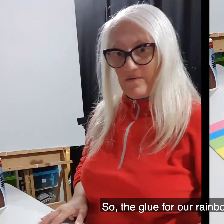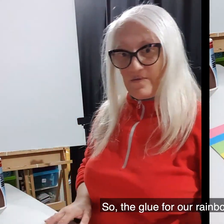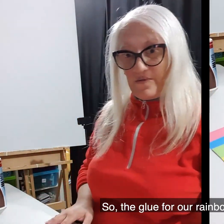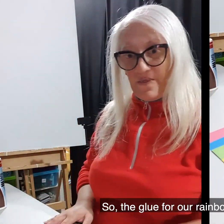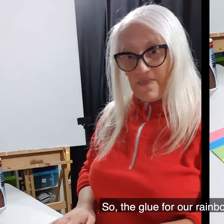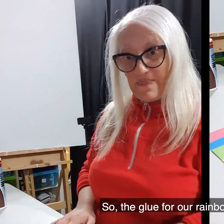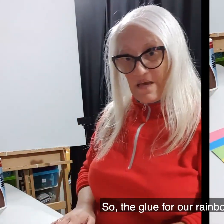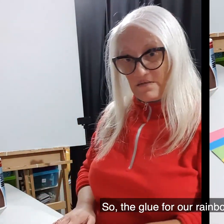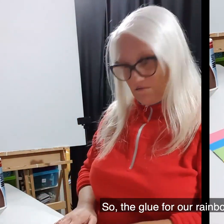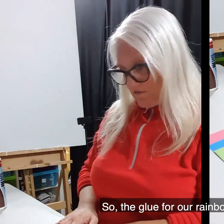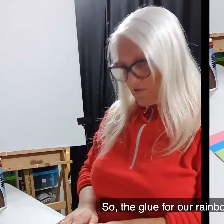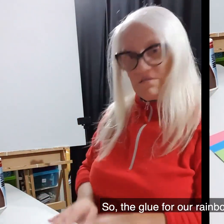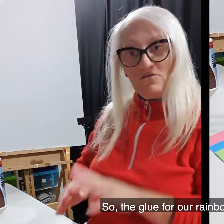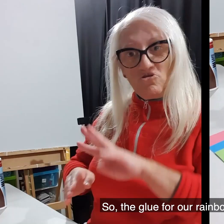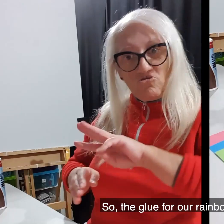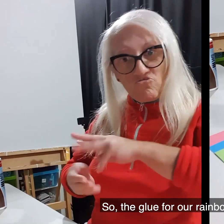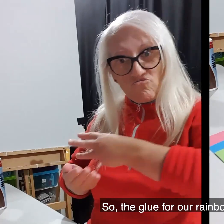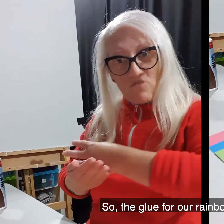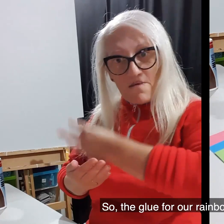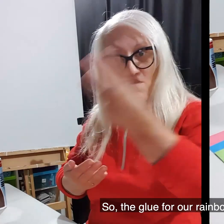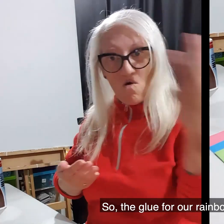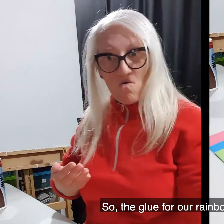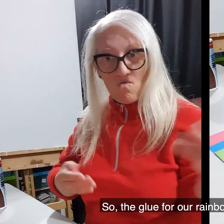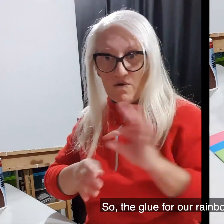So, the glue for our rainbow coloured paper.